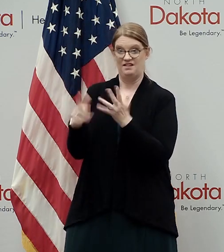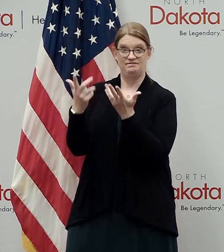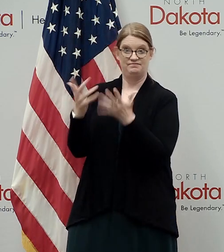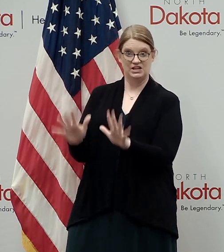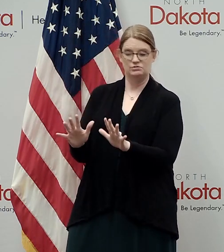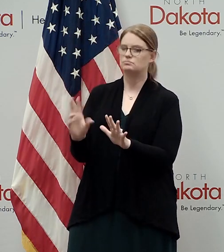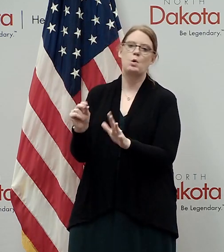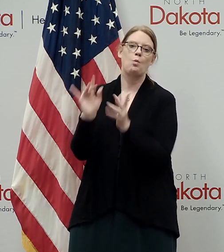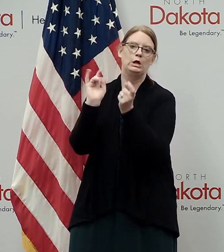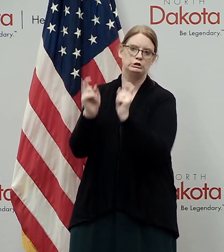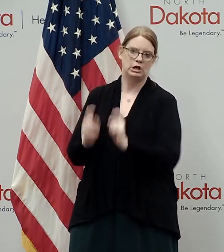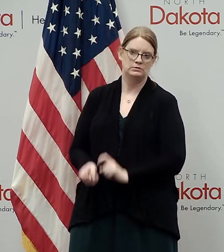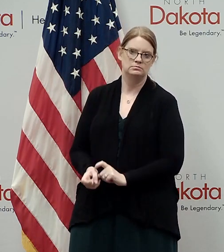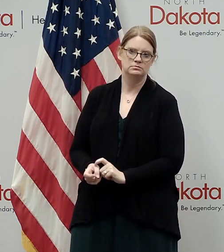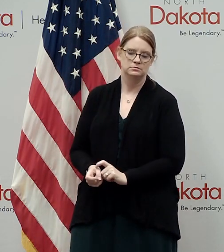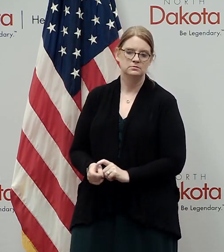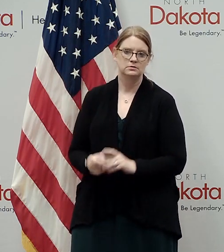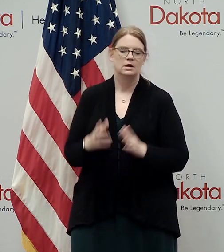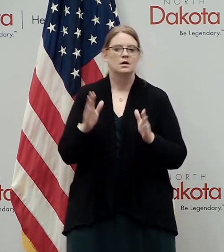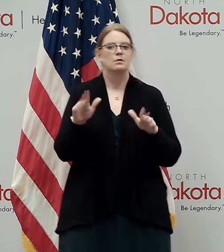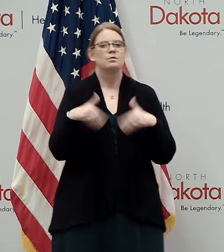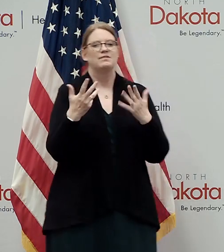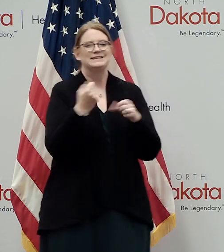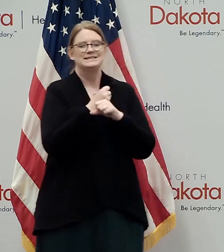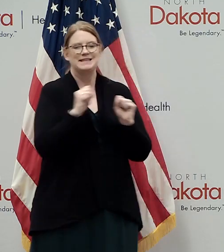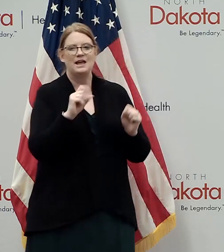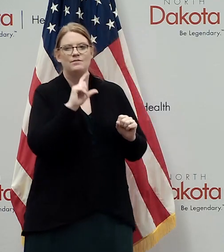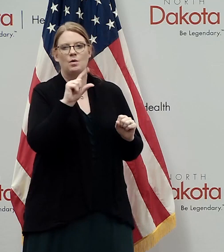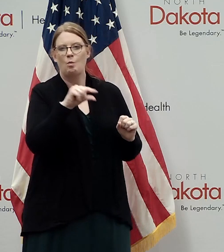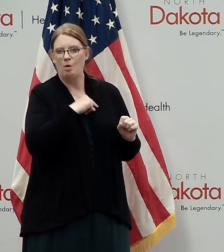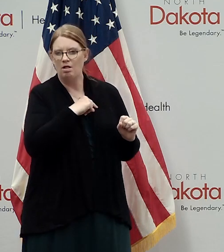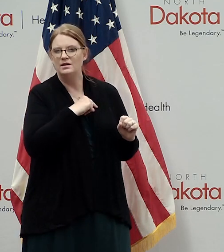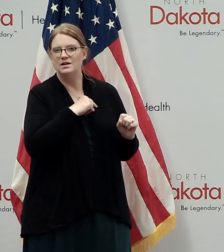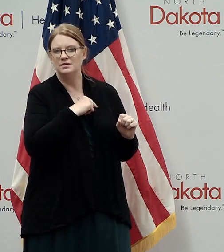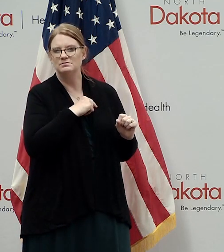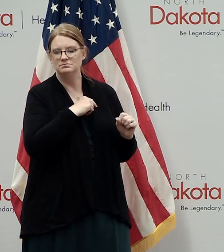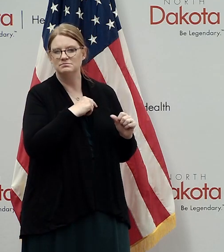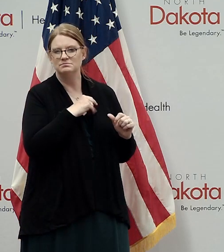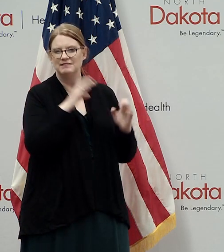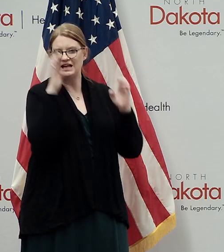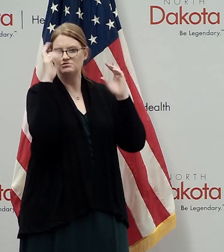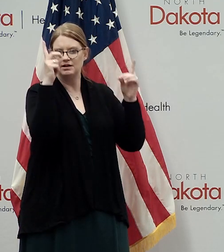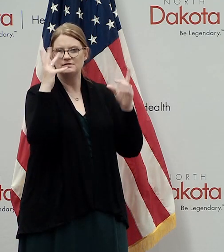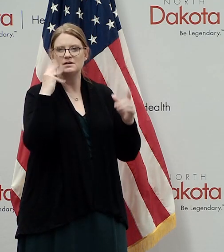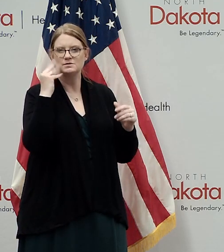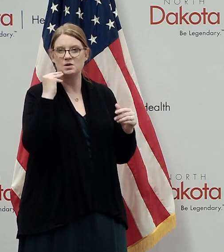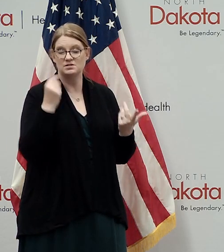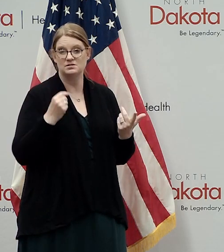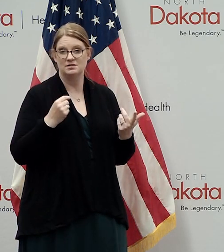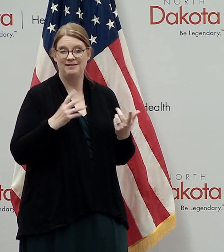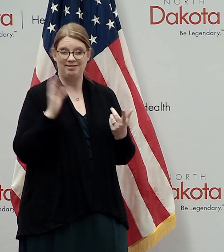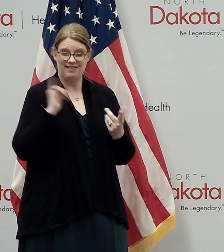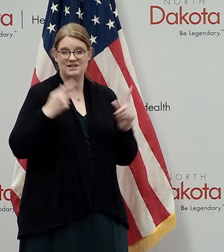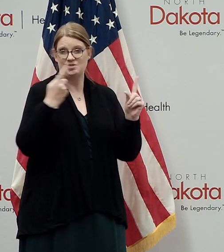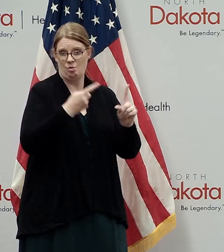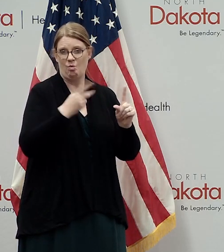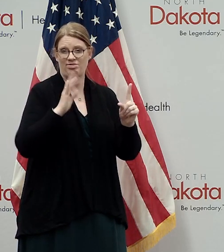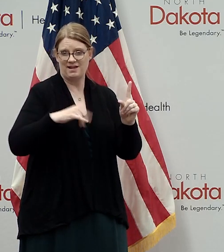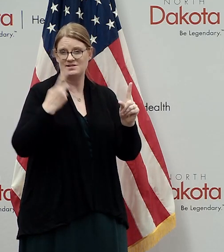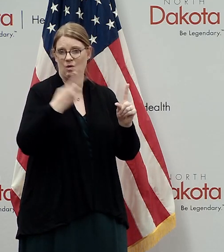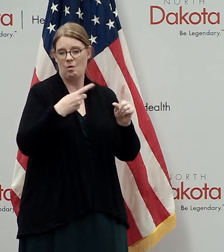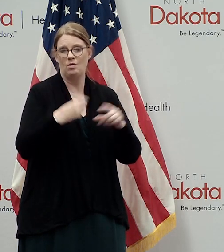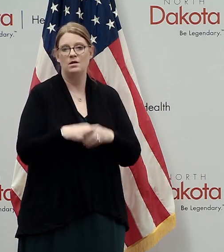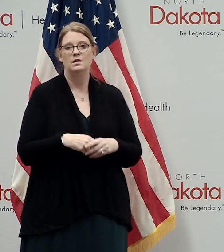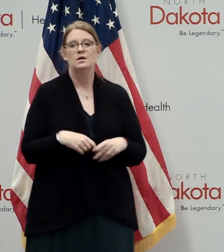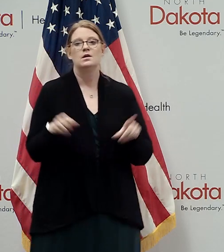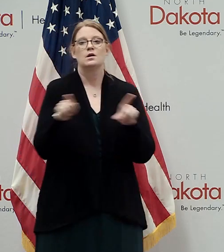supporting and partnering with schools as they provide safe, quality educational experience for all our students remains our top priority. I'd also